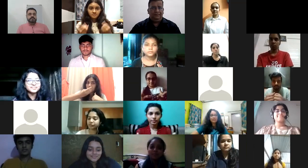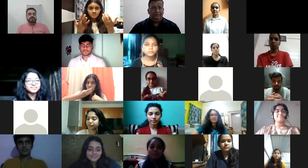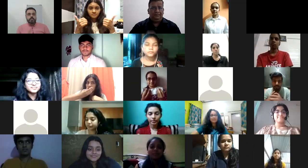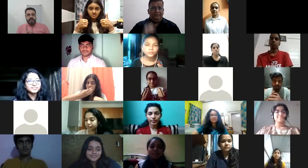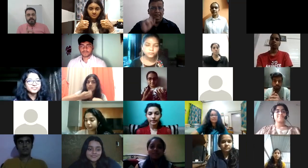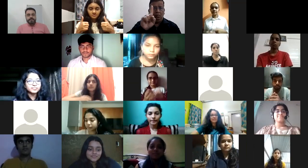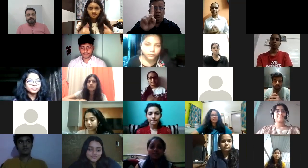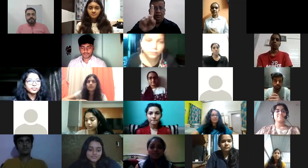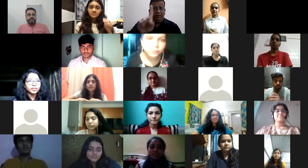1,